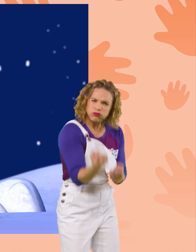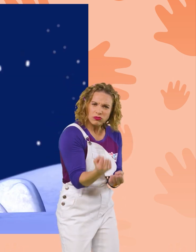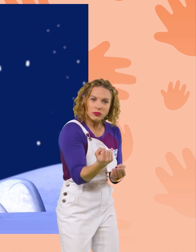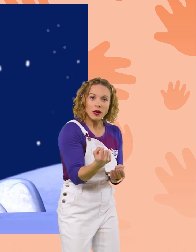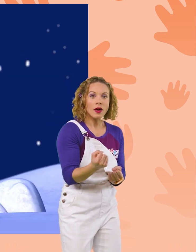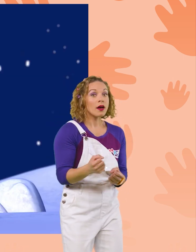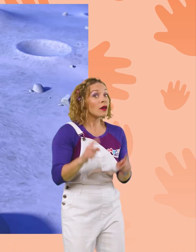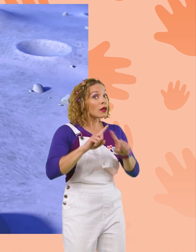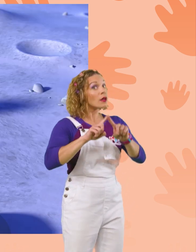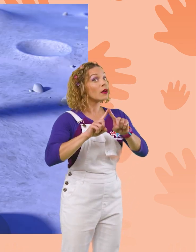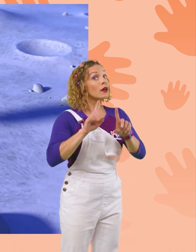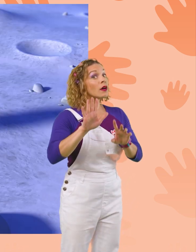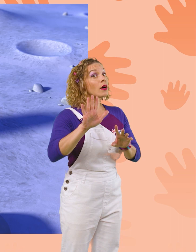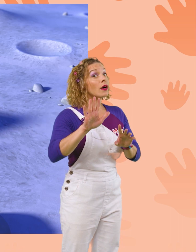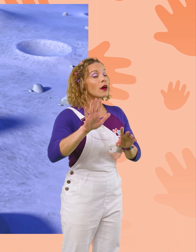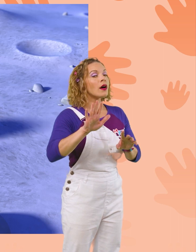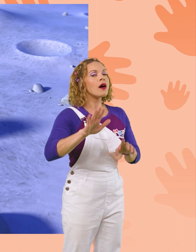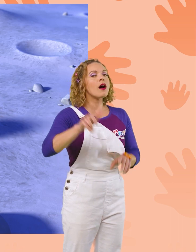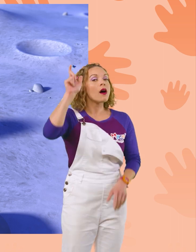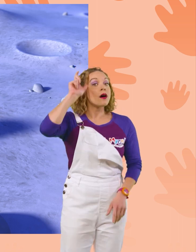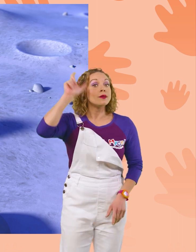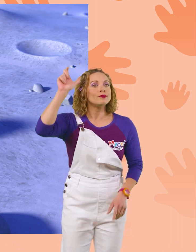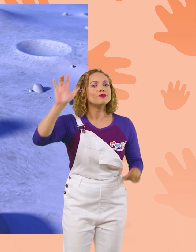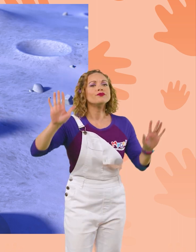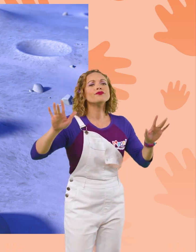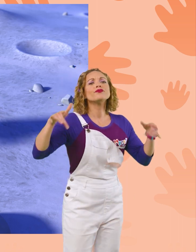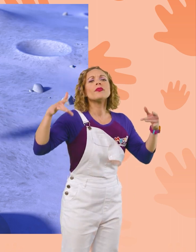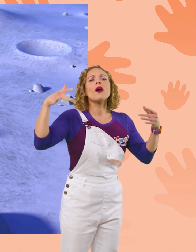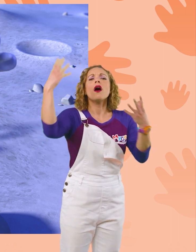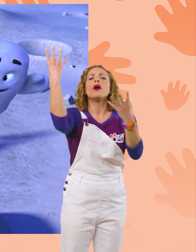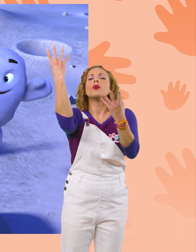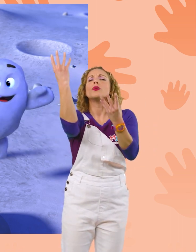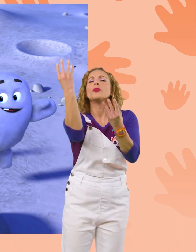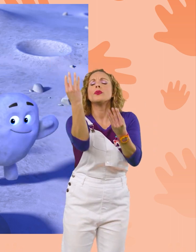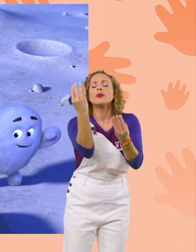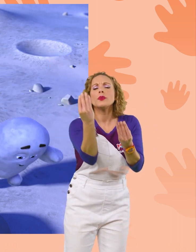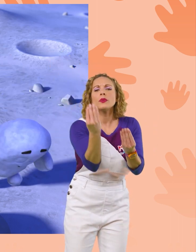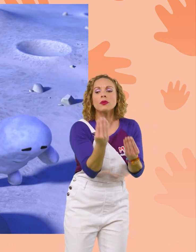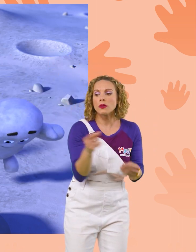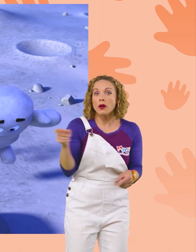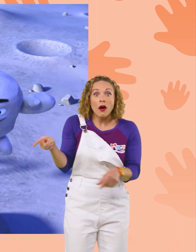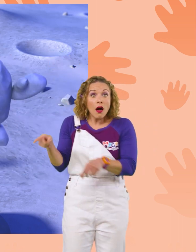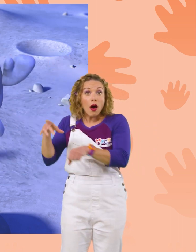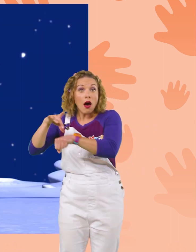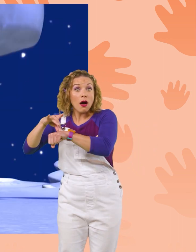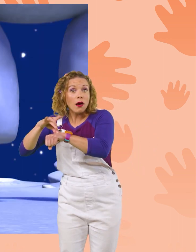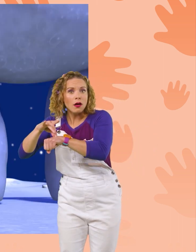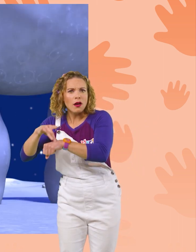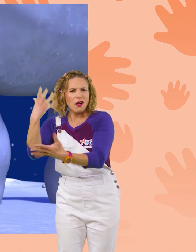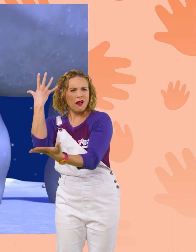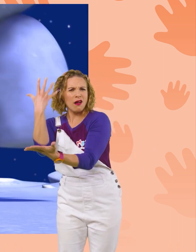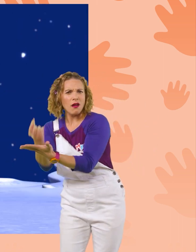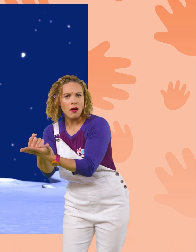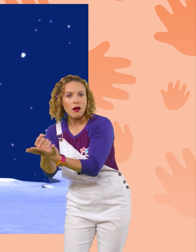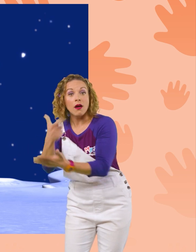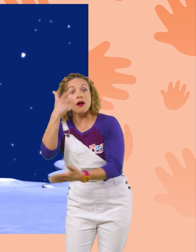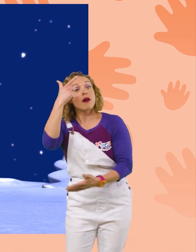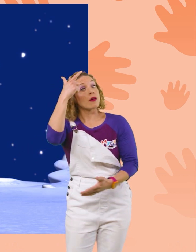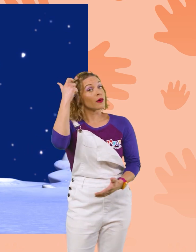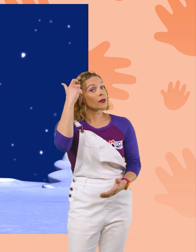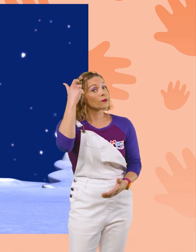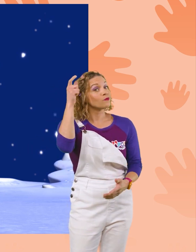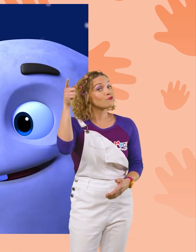down. But, there's way less gravity around the moon than on Earth because the moon